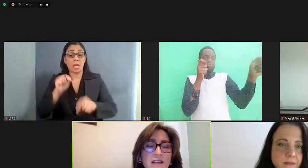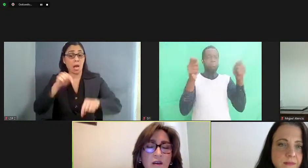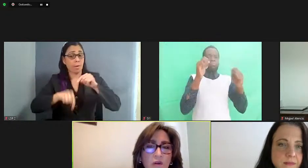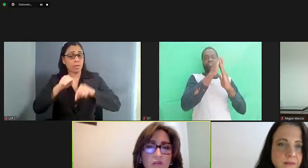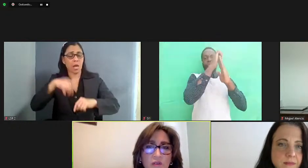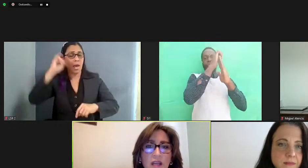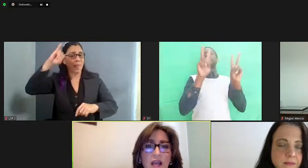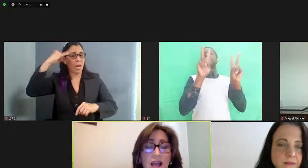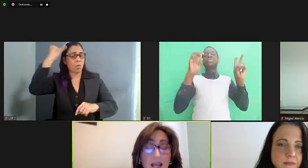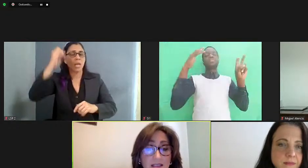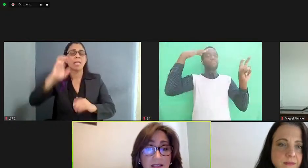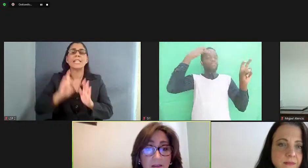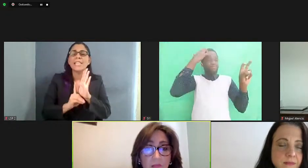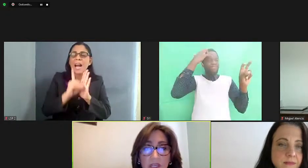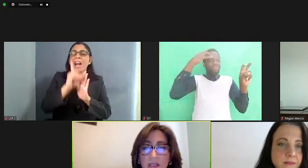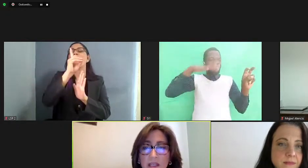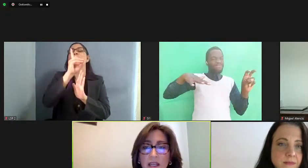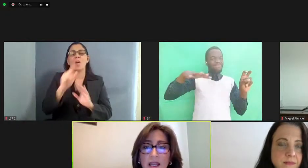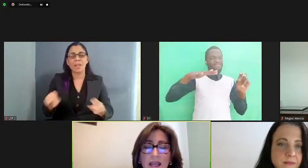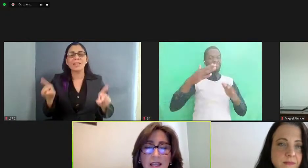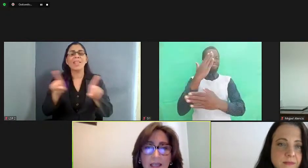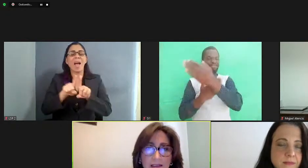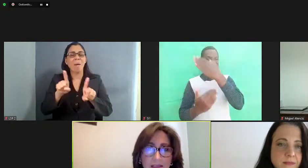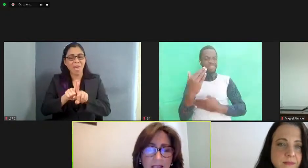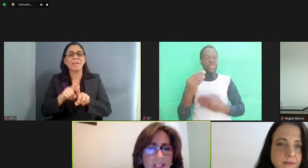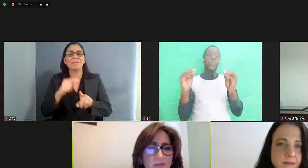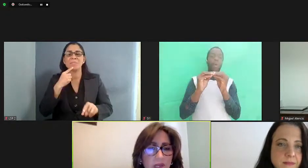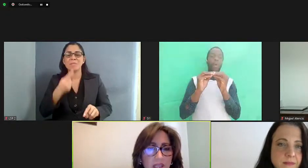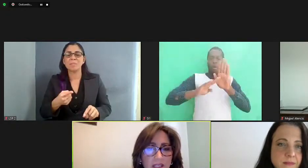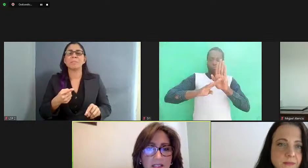of intellectual disabilities and the development